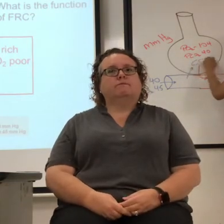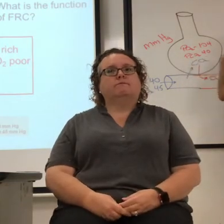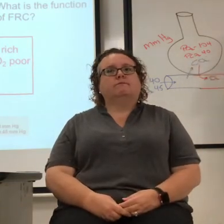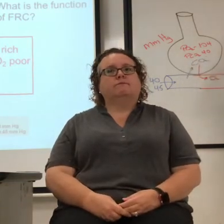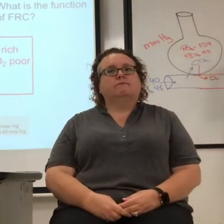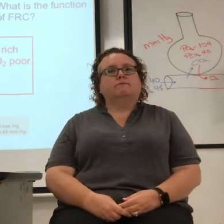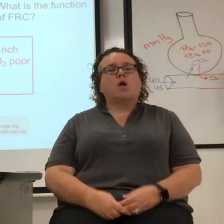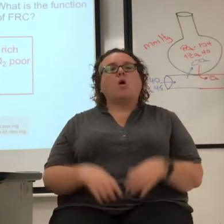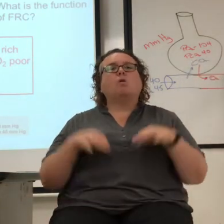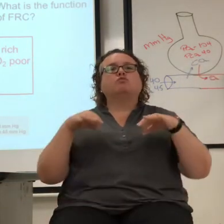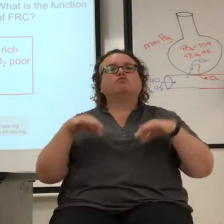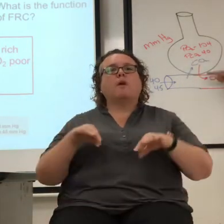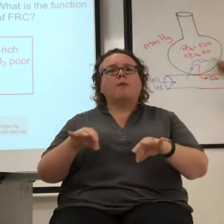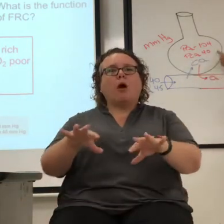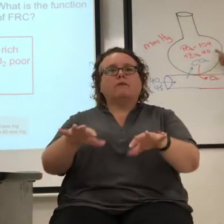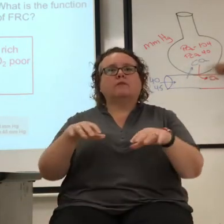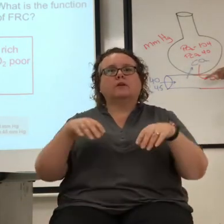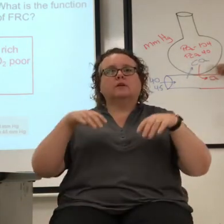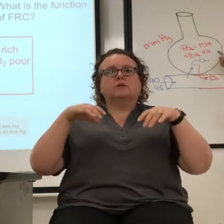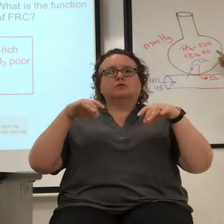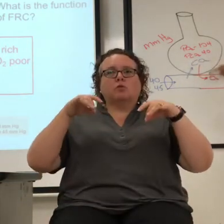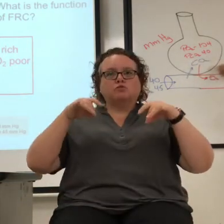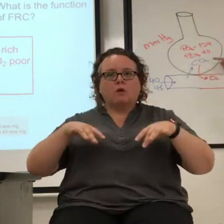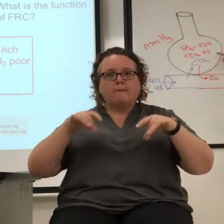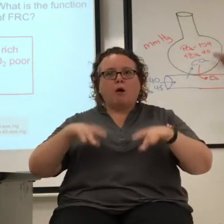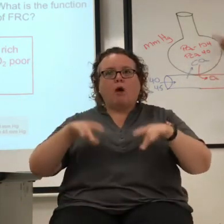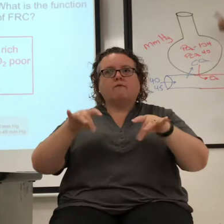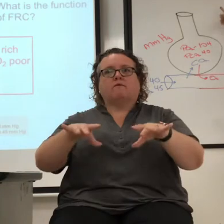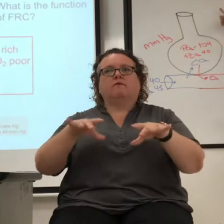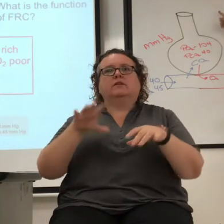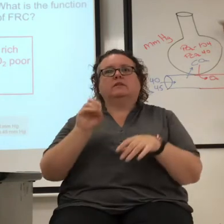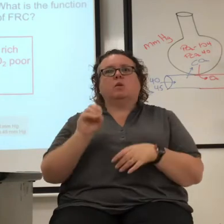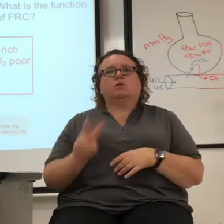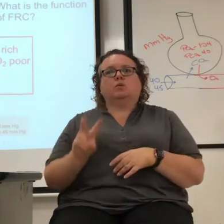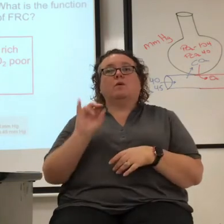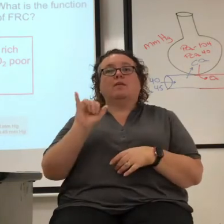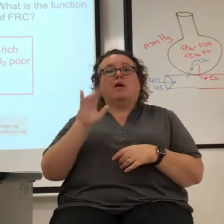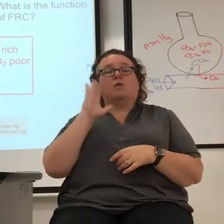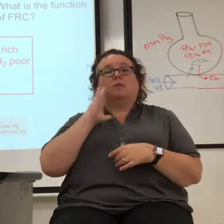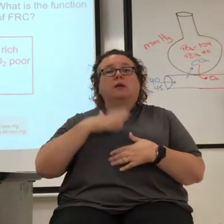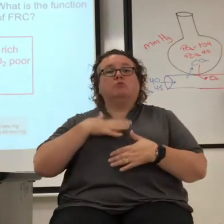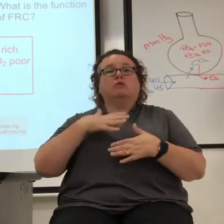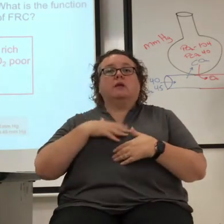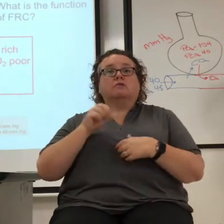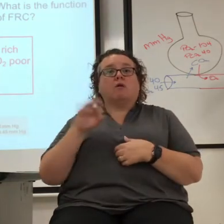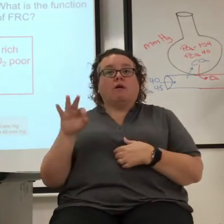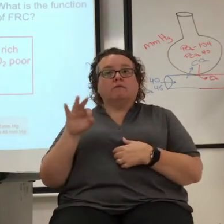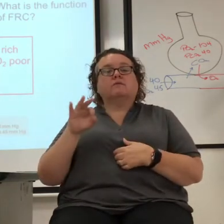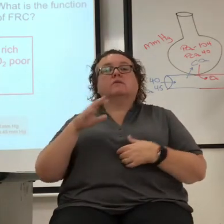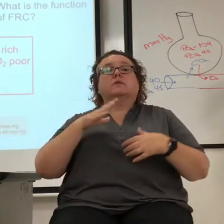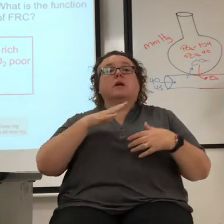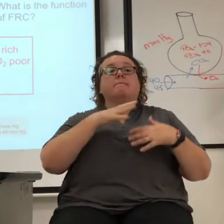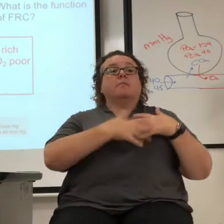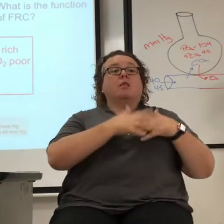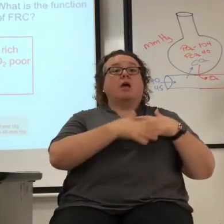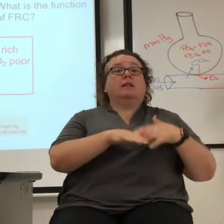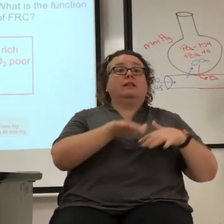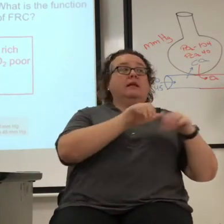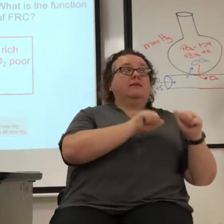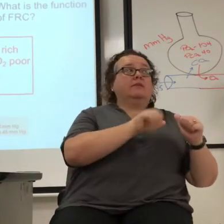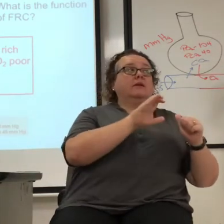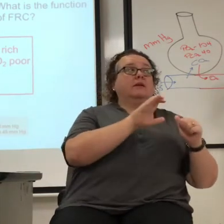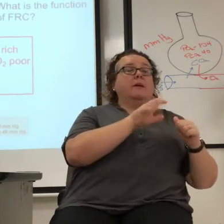CO2, right? That's the gradient. Okay, so that will be breathed off, and then blood leaving,